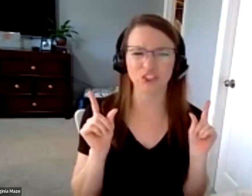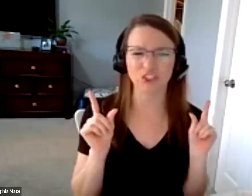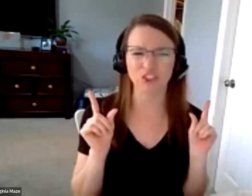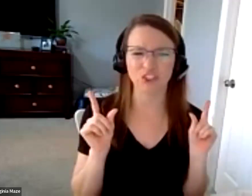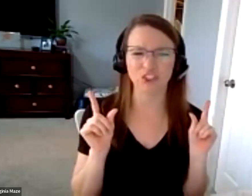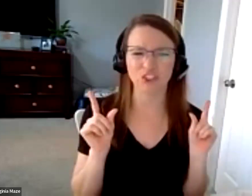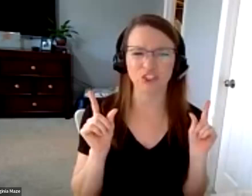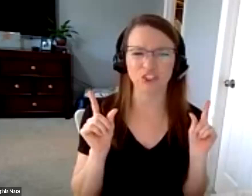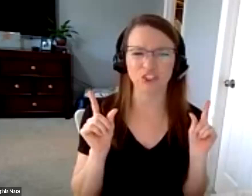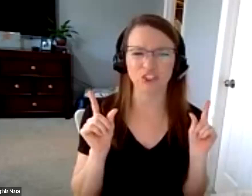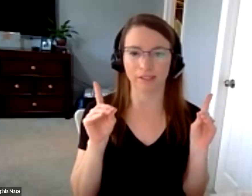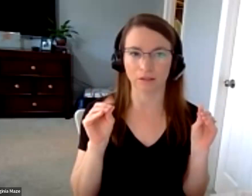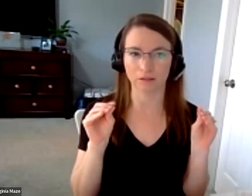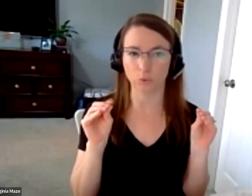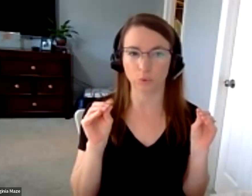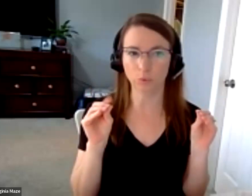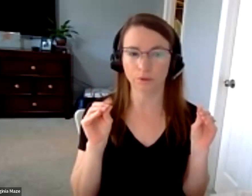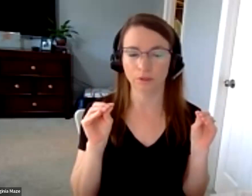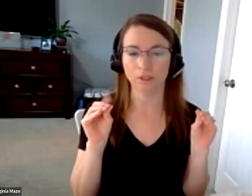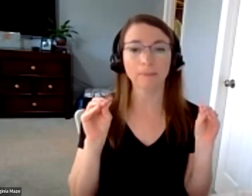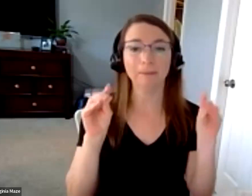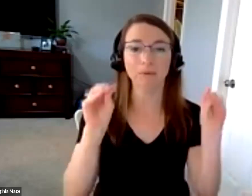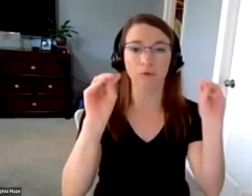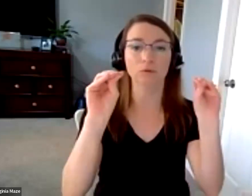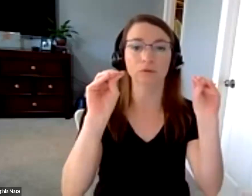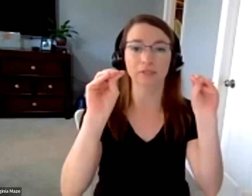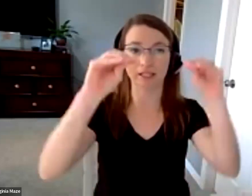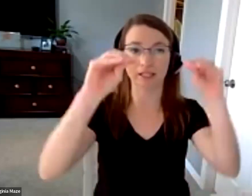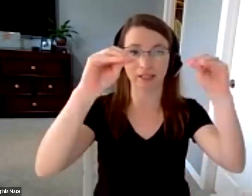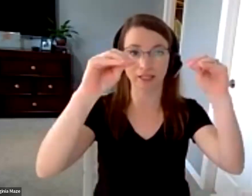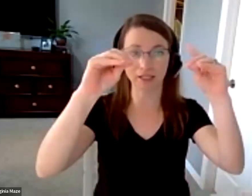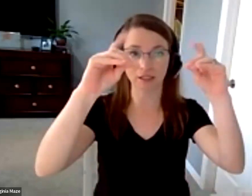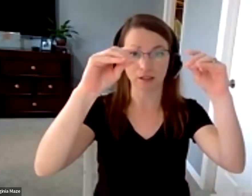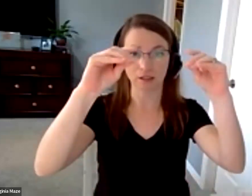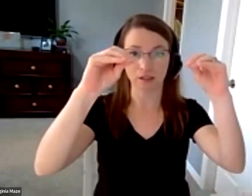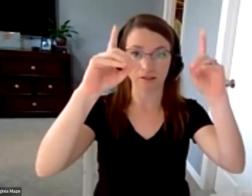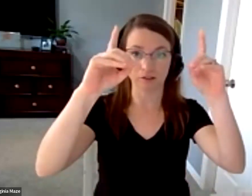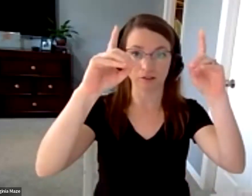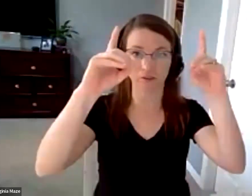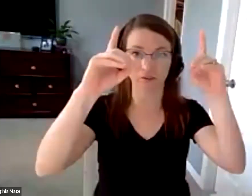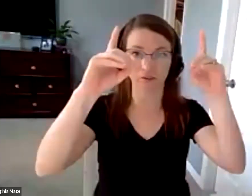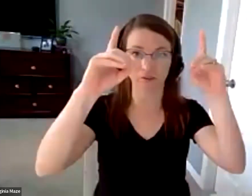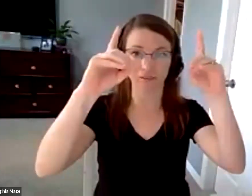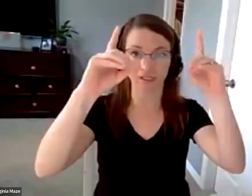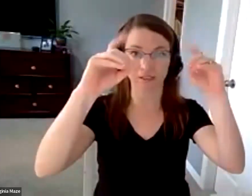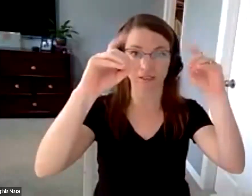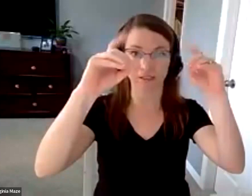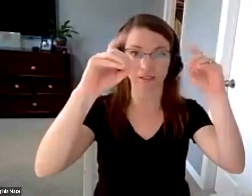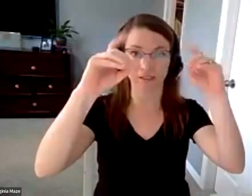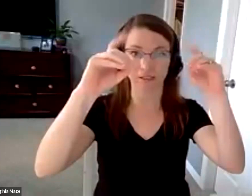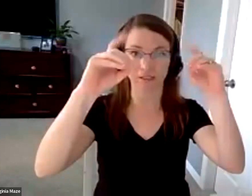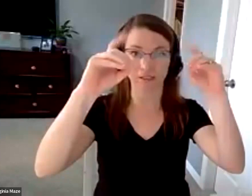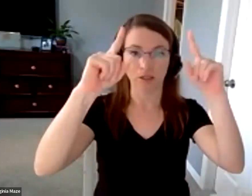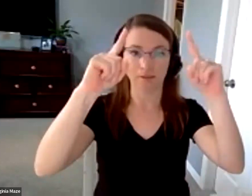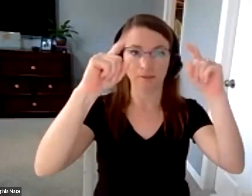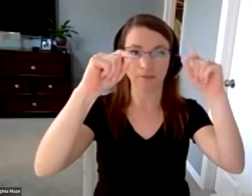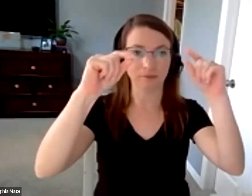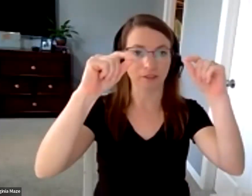this is do. It's like I'm doing the sign do. And some people do sign it like this because there's basically sign